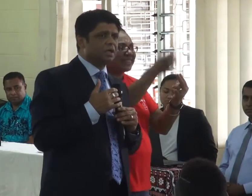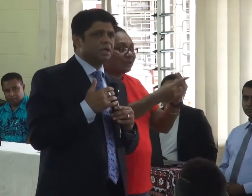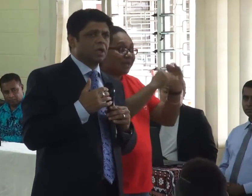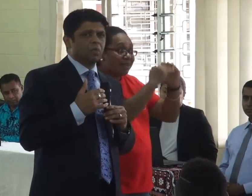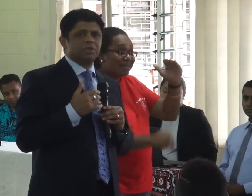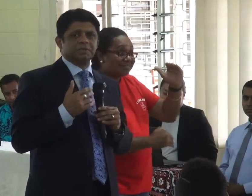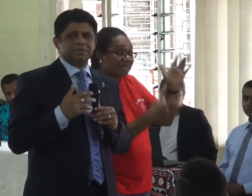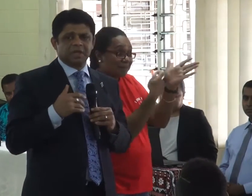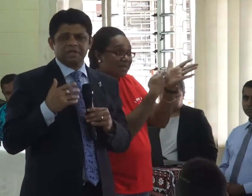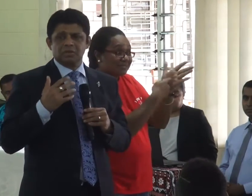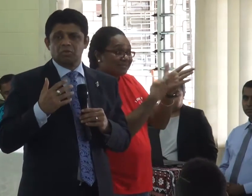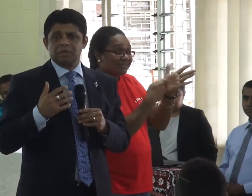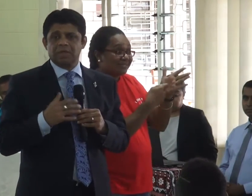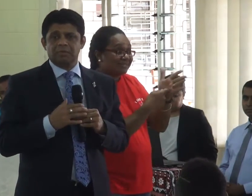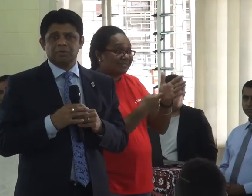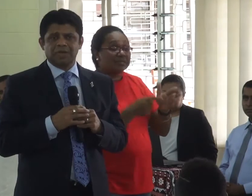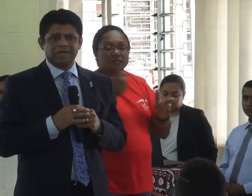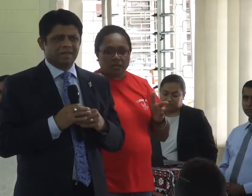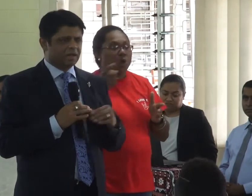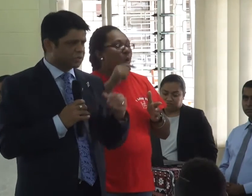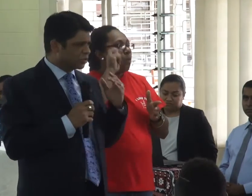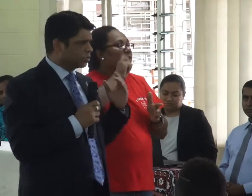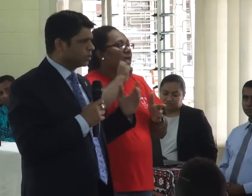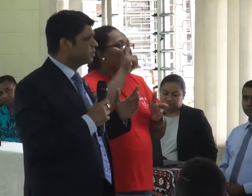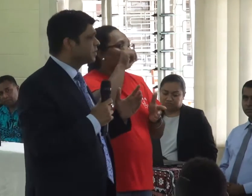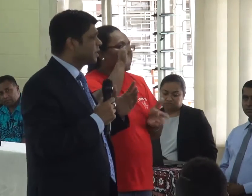a year, we subsidize the water up to